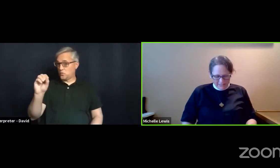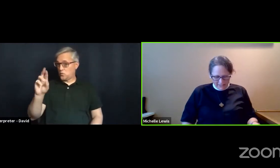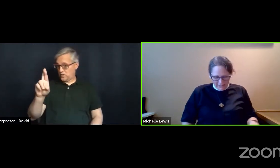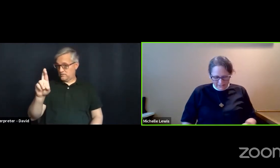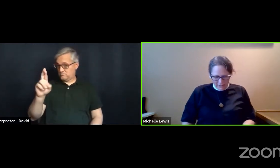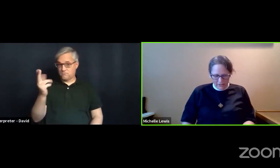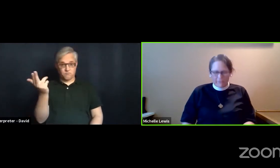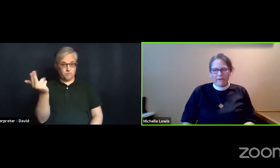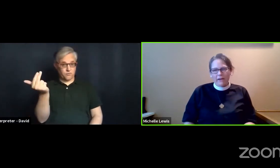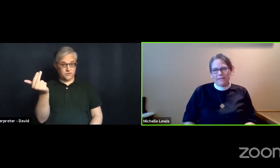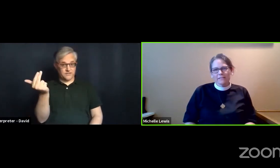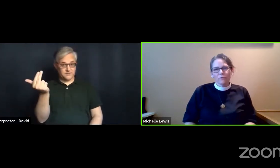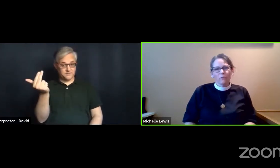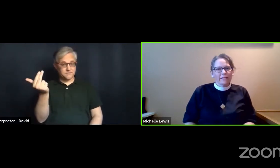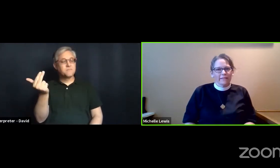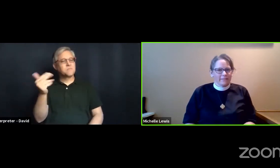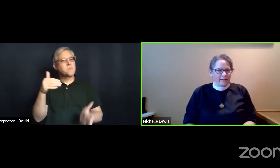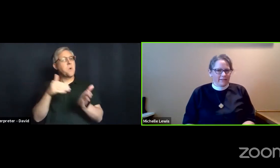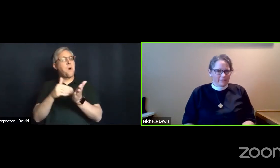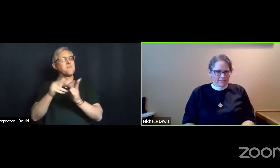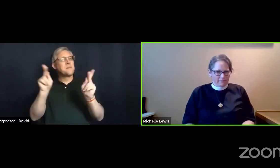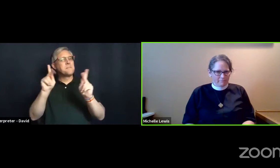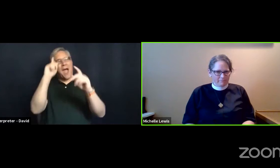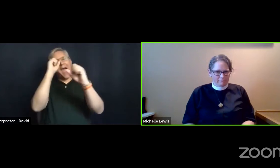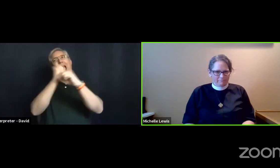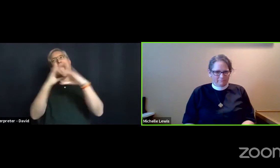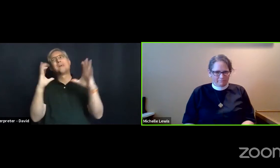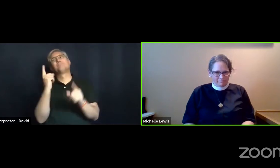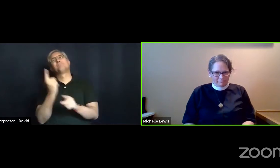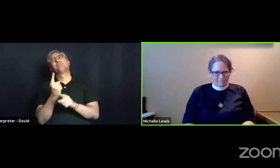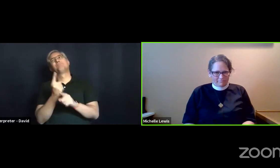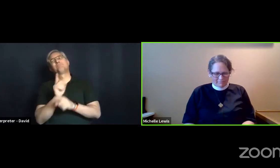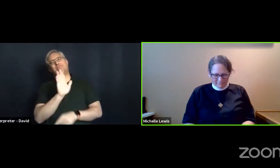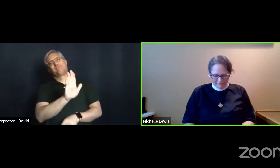often this is thought of as the wedding text.